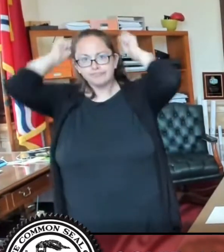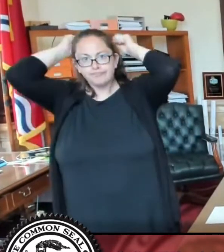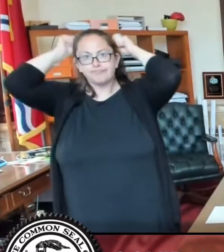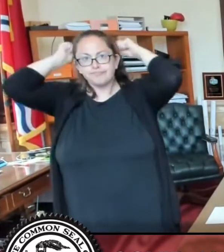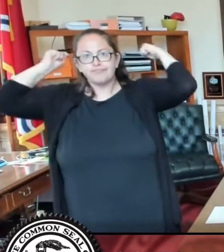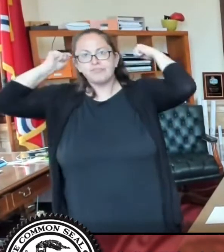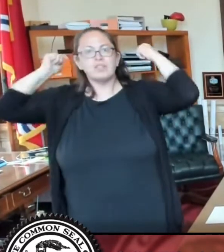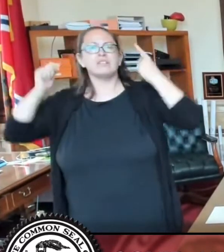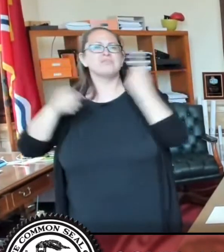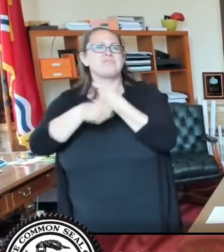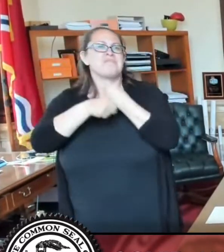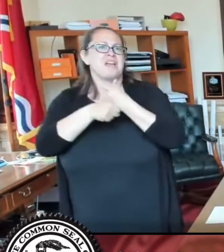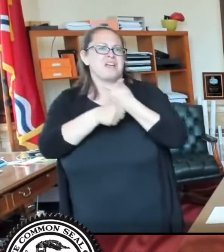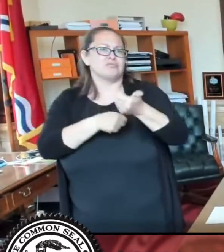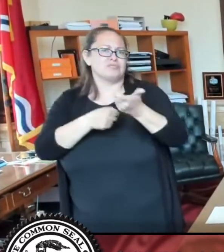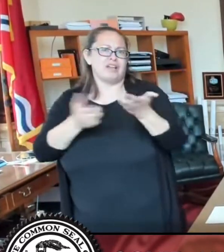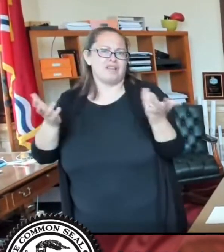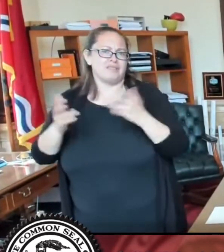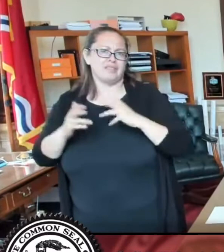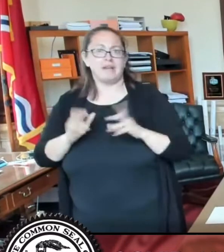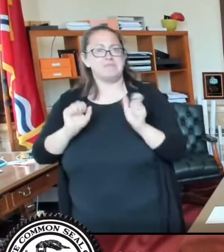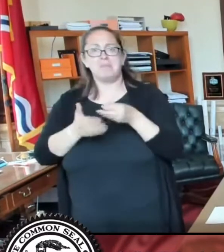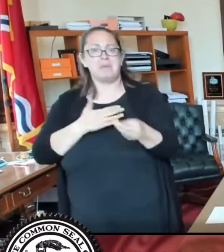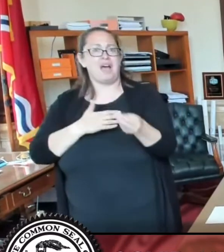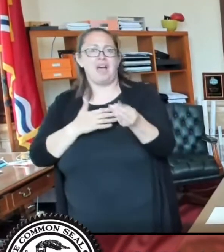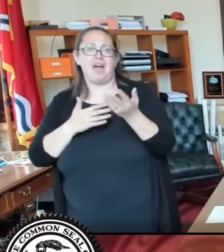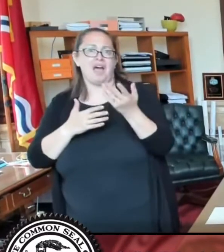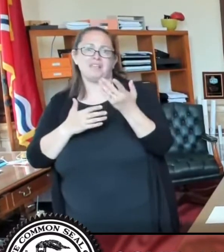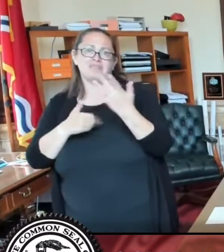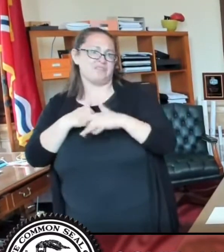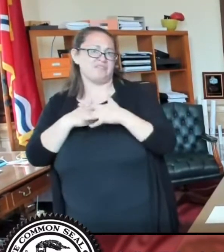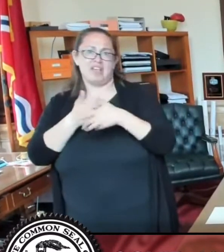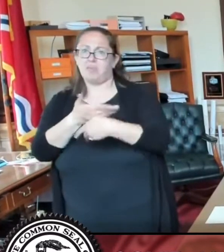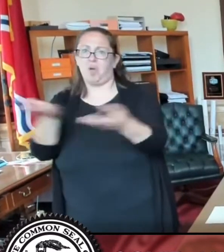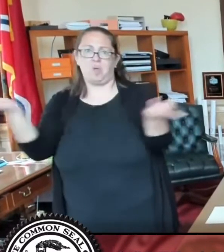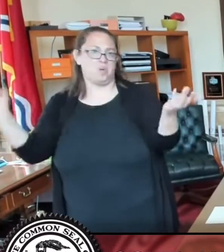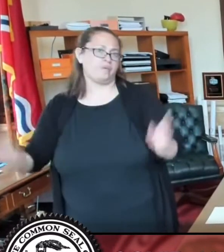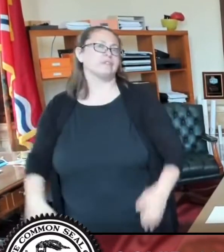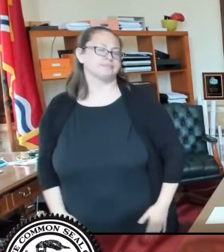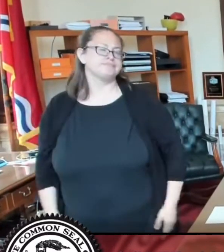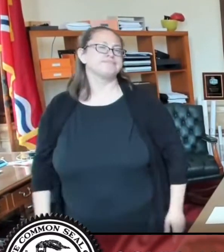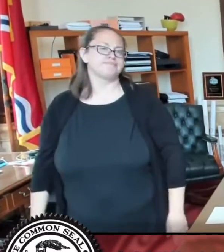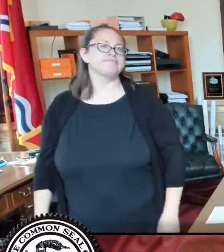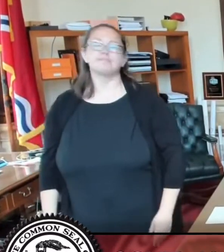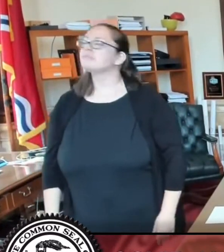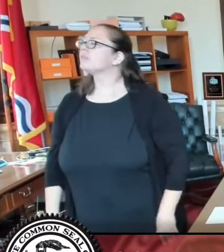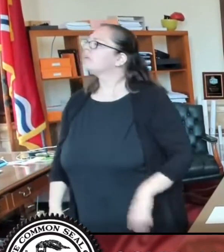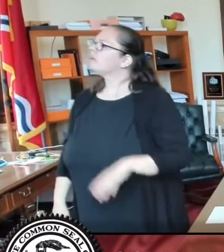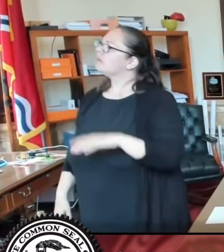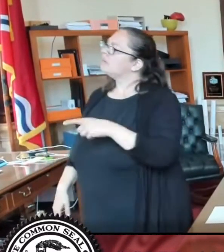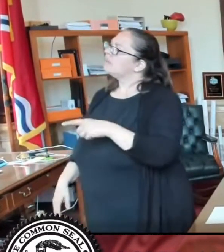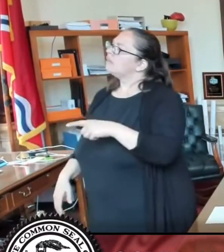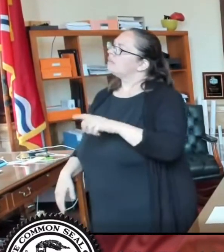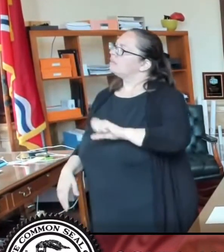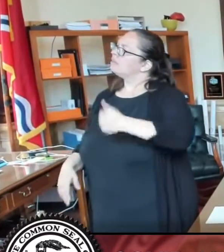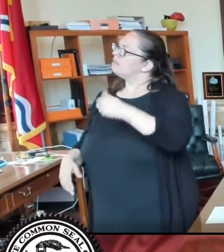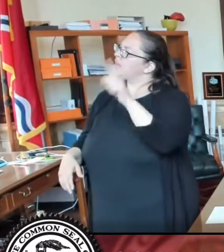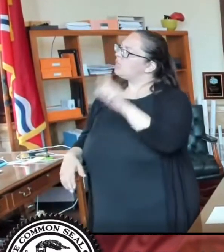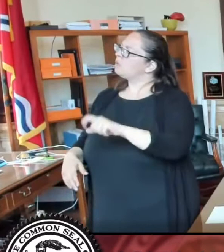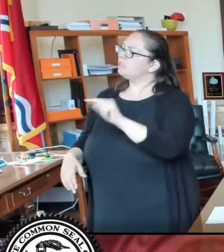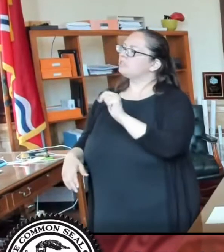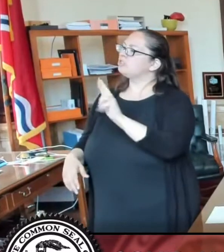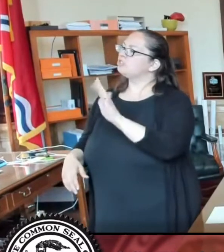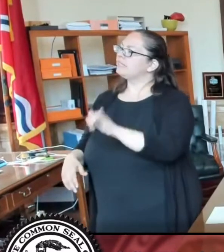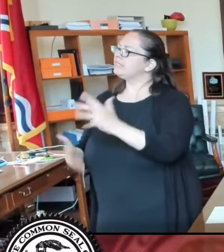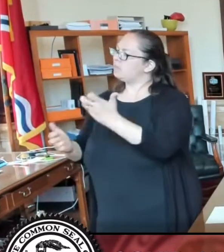they're available almost everywhere. So. Couple of general questions, Mayor. Tracy wants to know when she'll be able